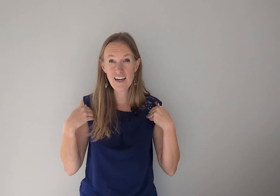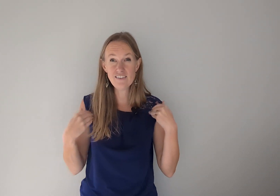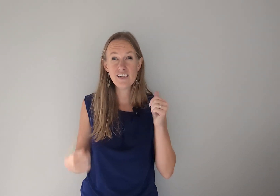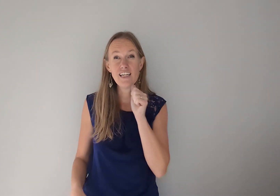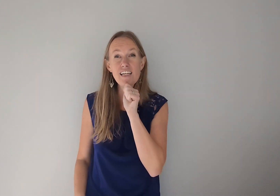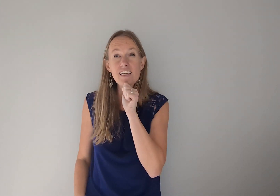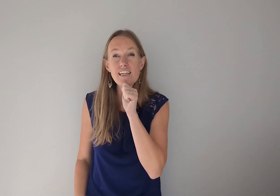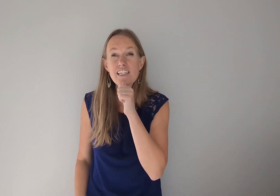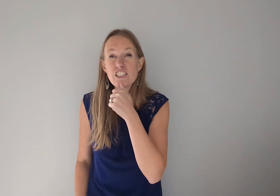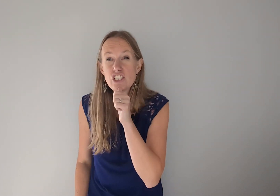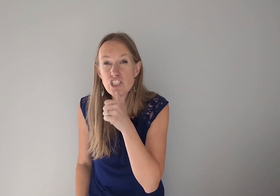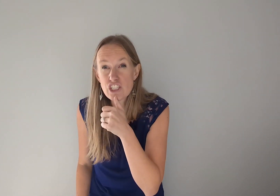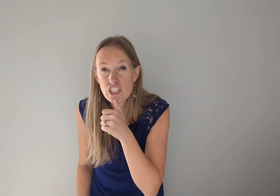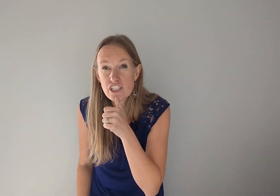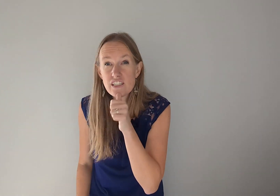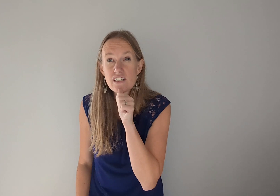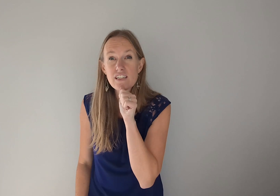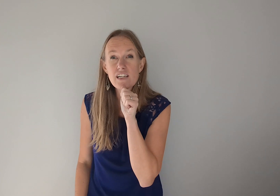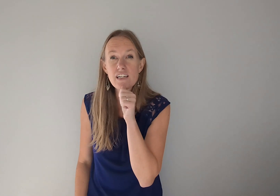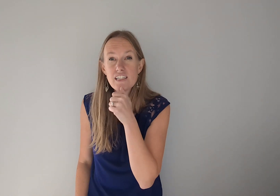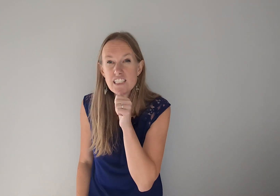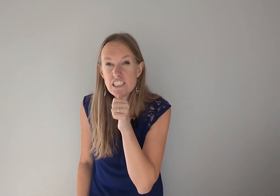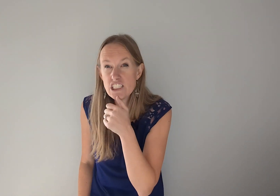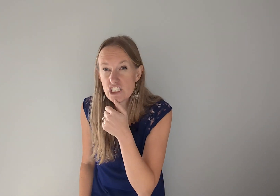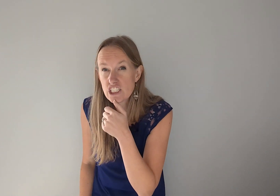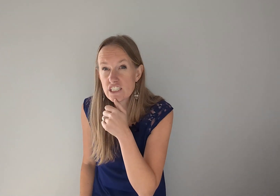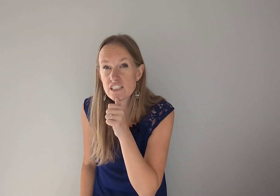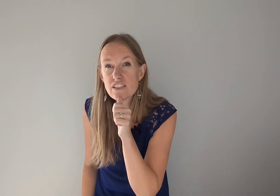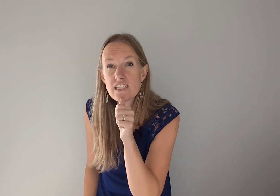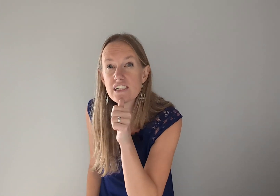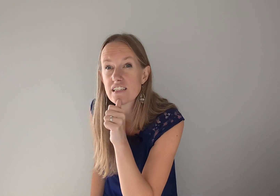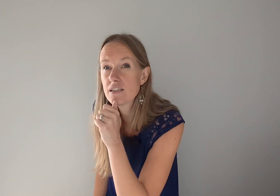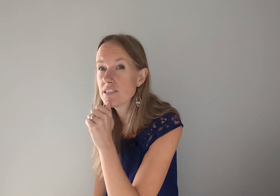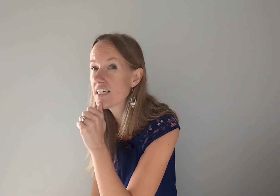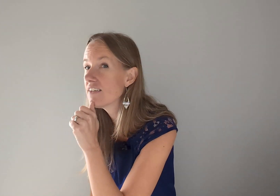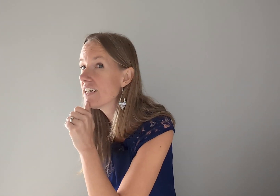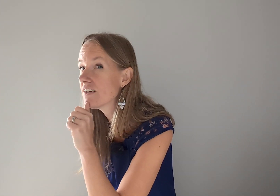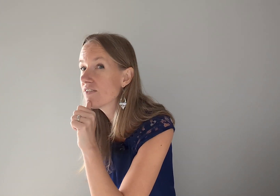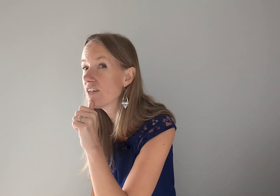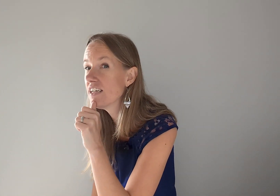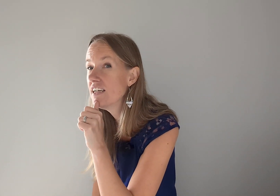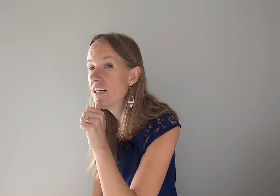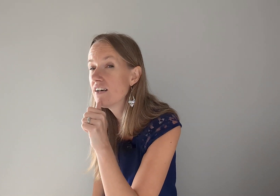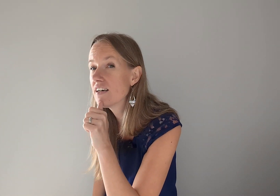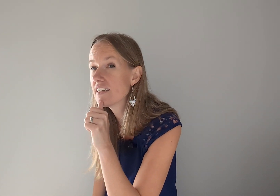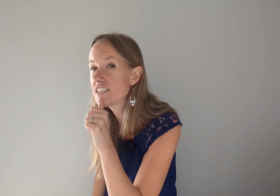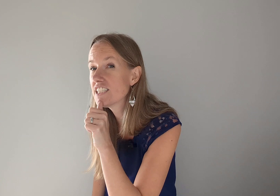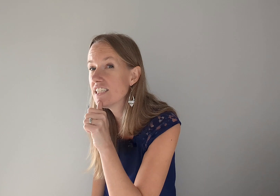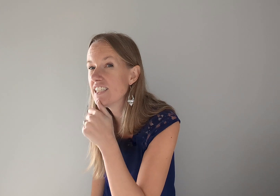have endured. Okay, endured. So here your thumb is kind of at your fore or at your chin, and then